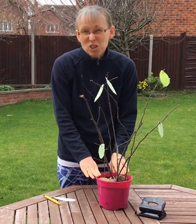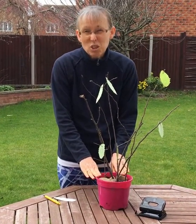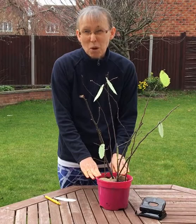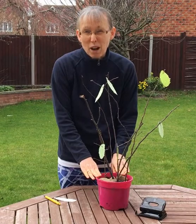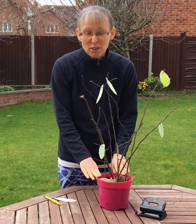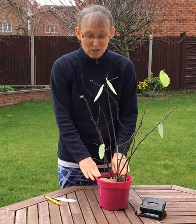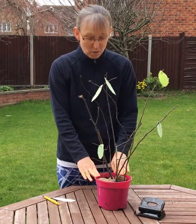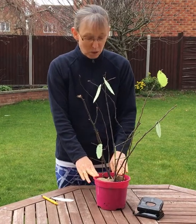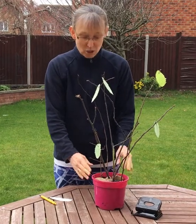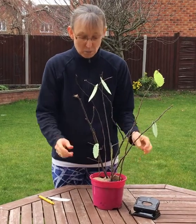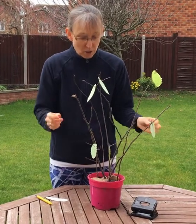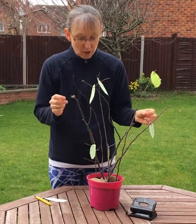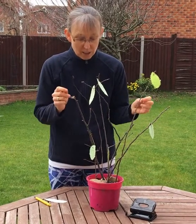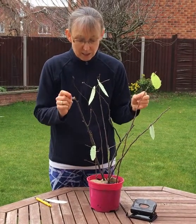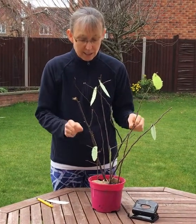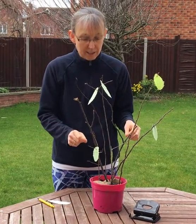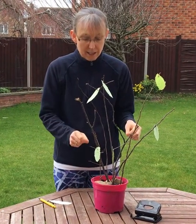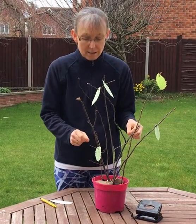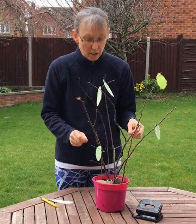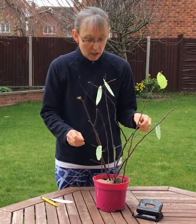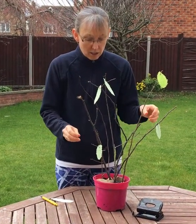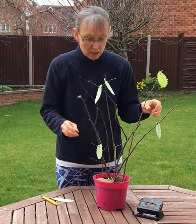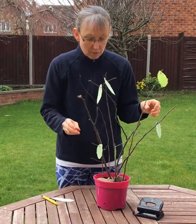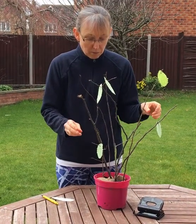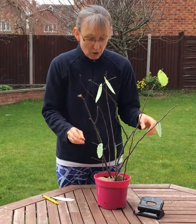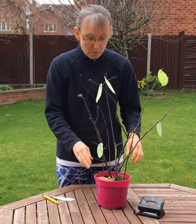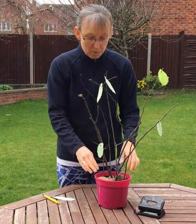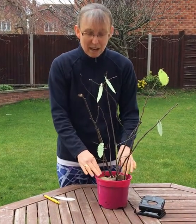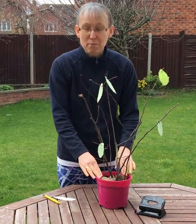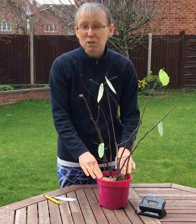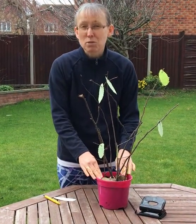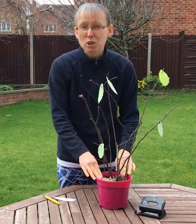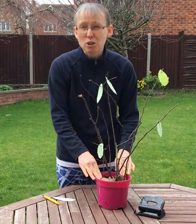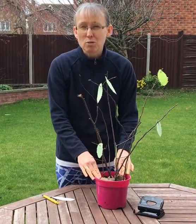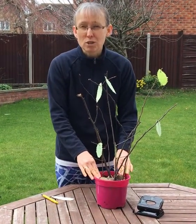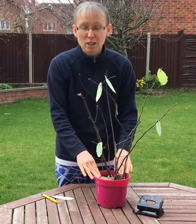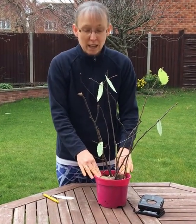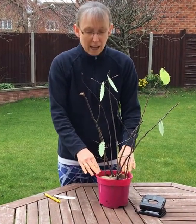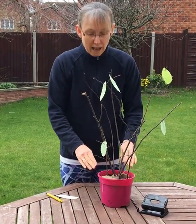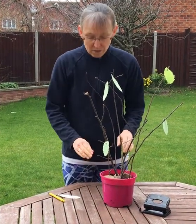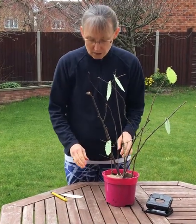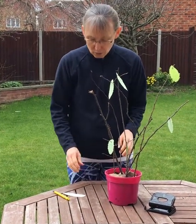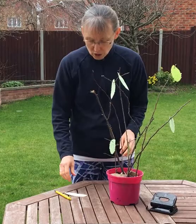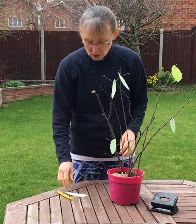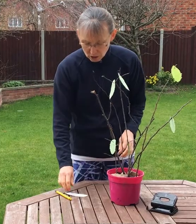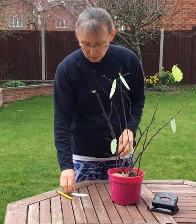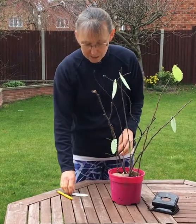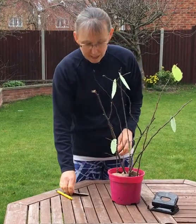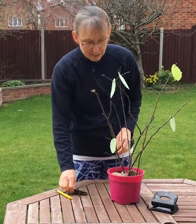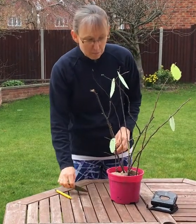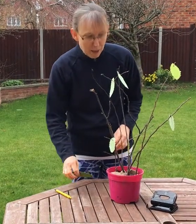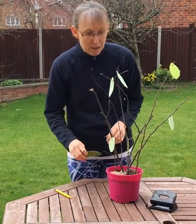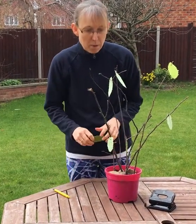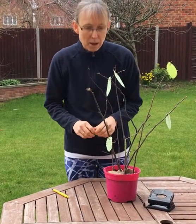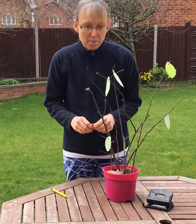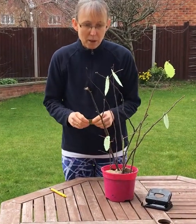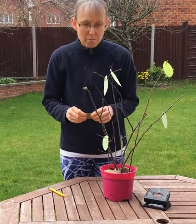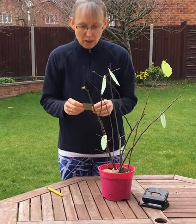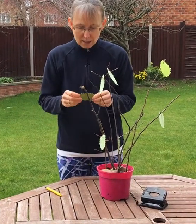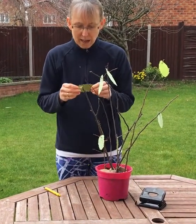just do what I've done, which is put the sticks in, firm them down with some stones, and then what you're going to do is take some paper and cut it out